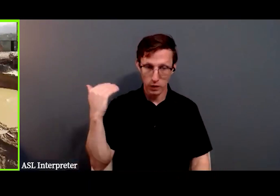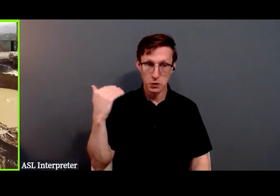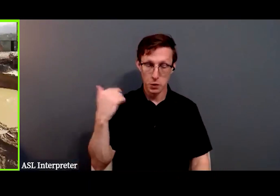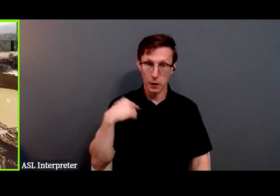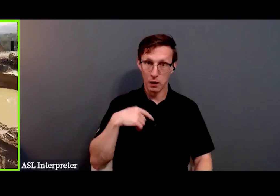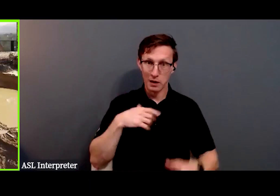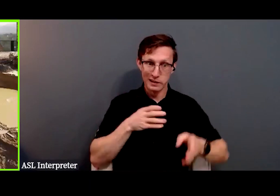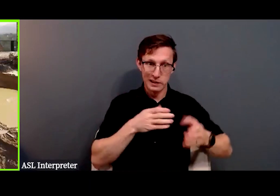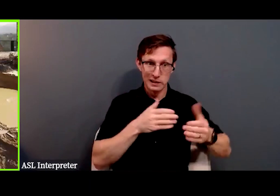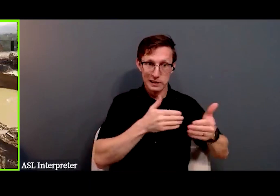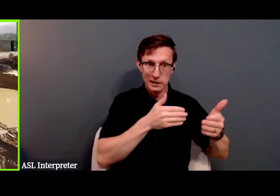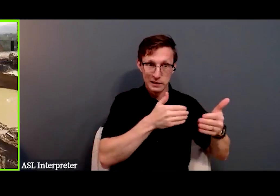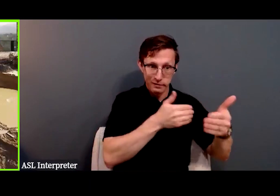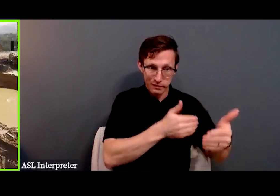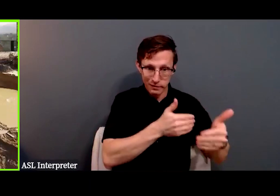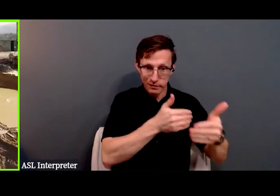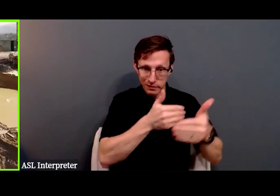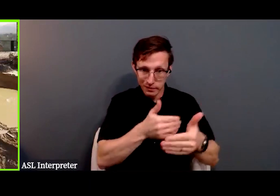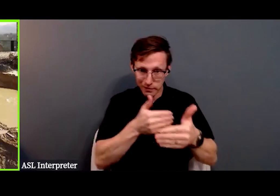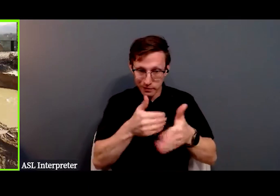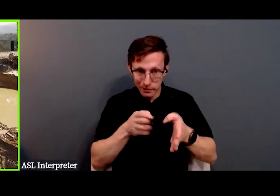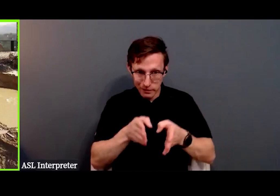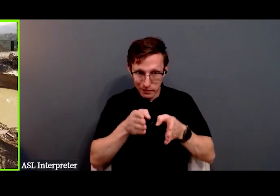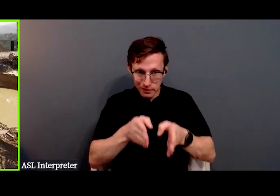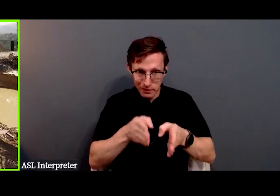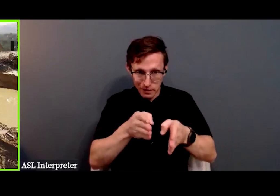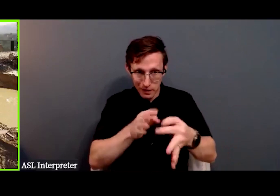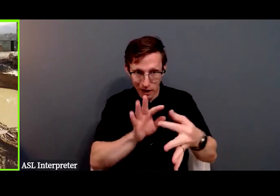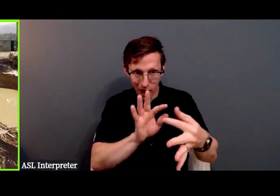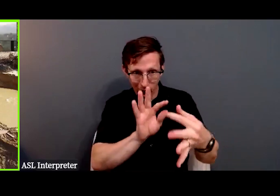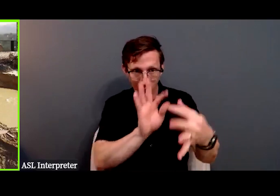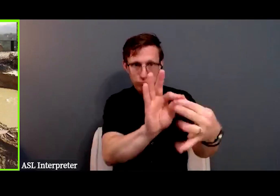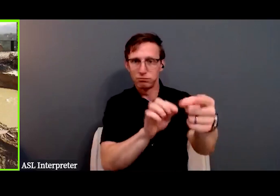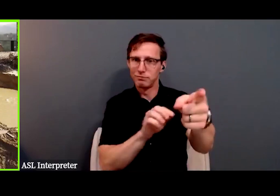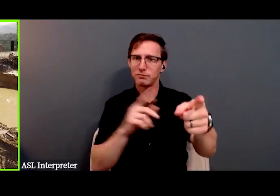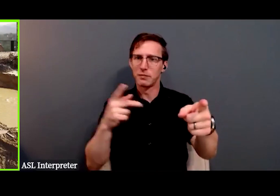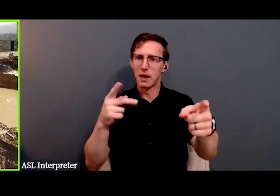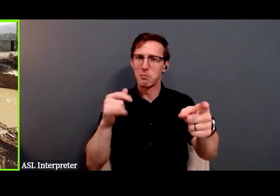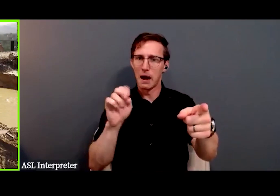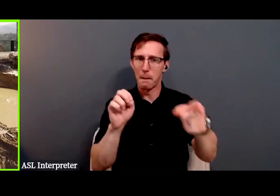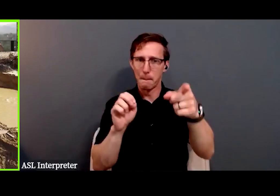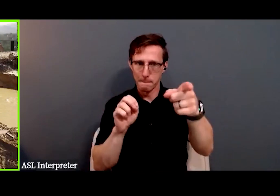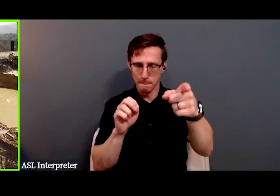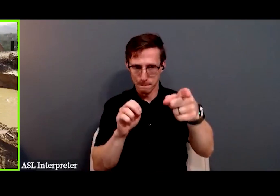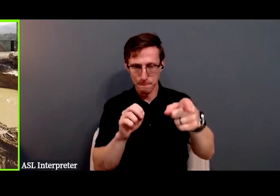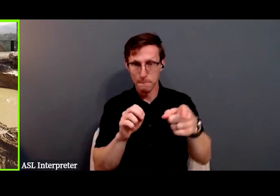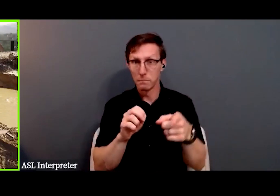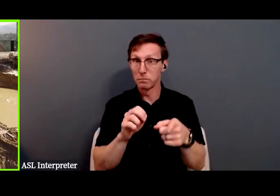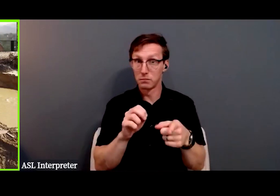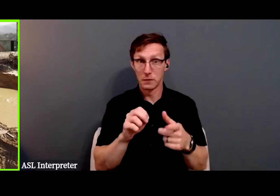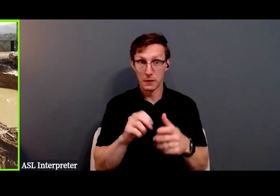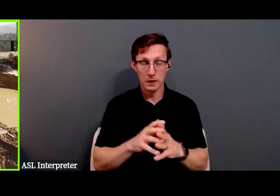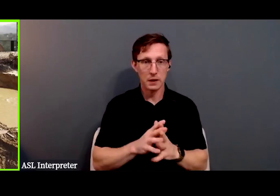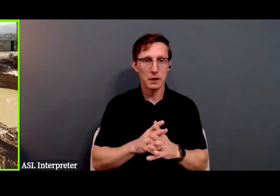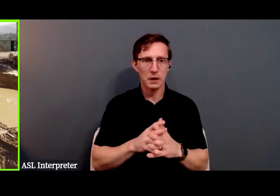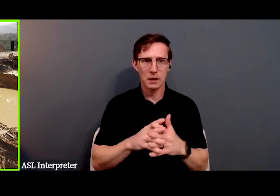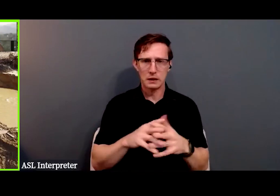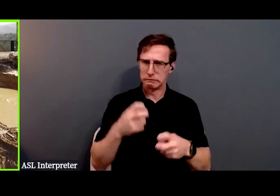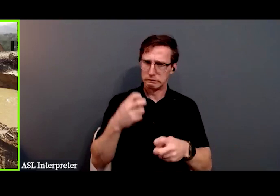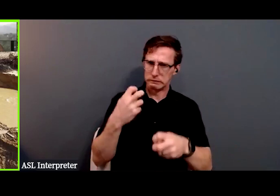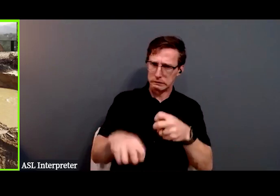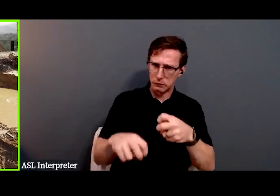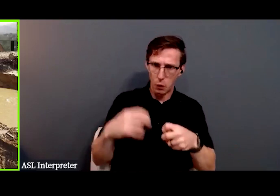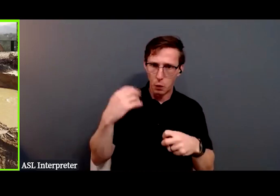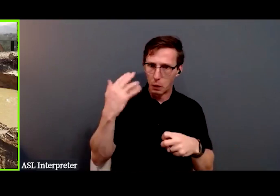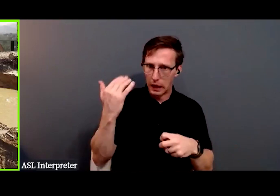point. That's where we have to get to be able to complete this work on the bypass line. So what makes this difficult, and what